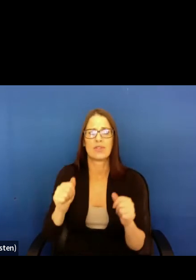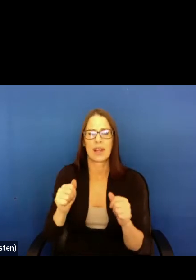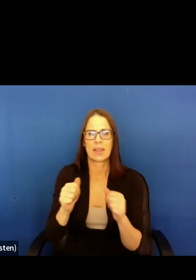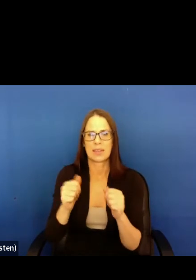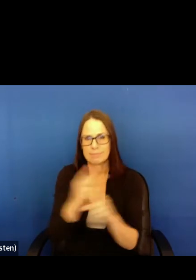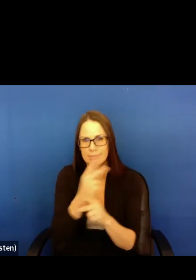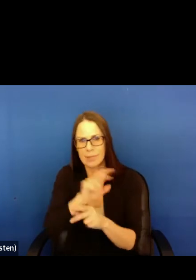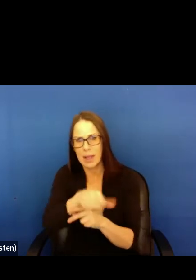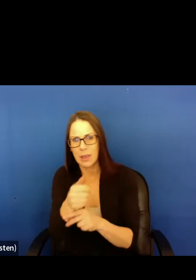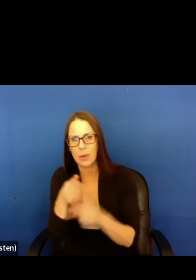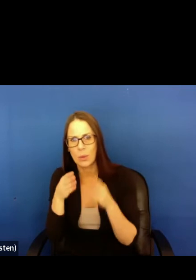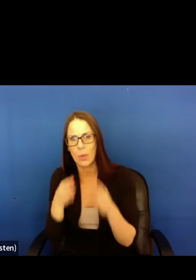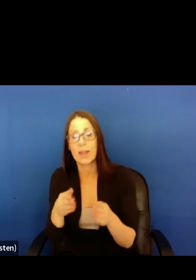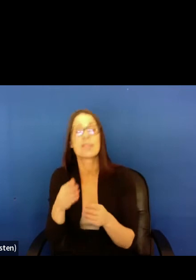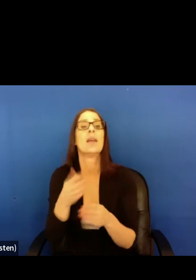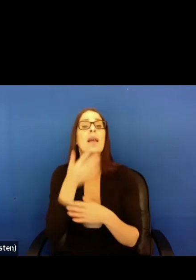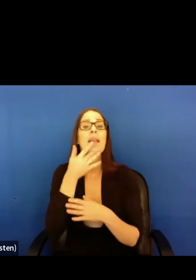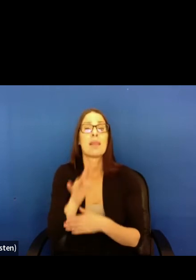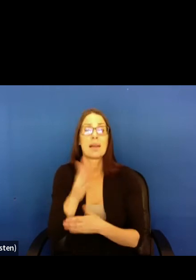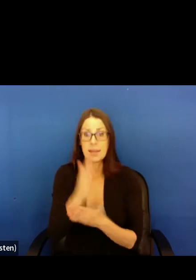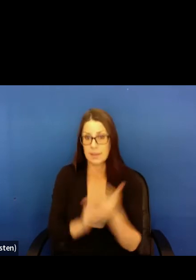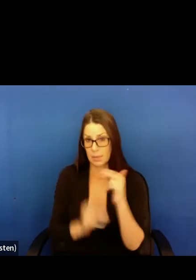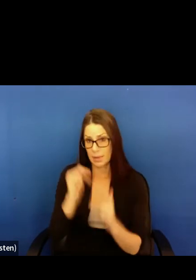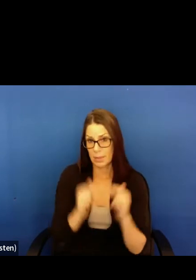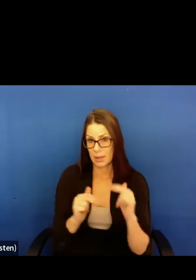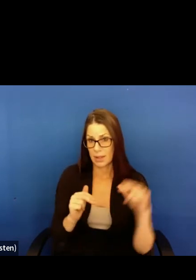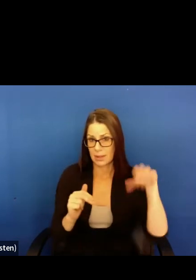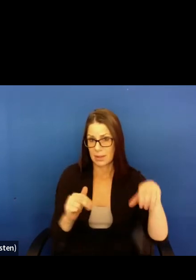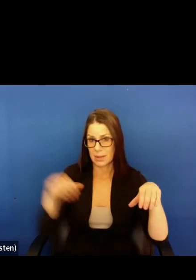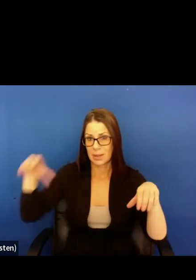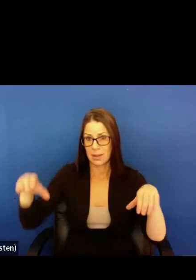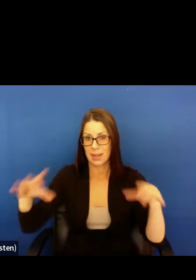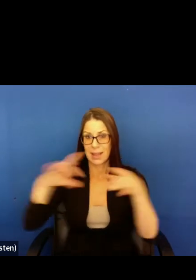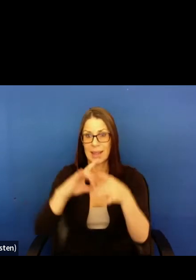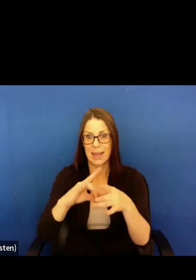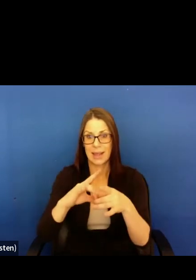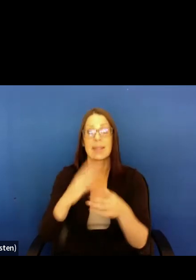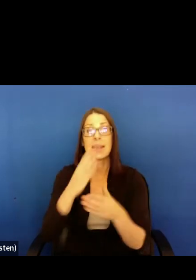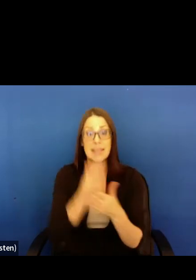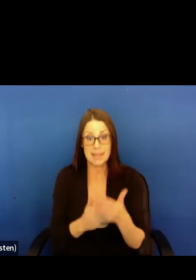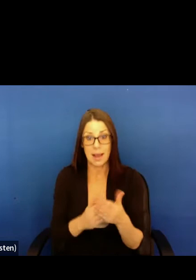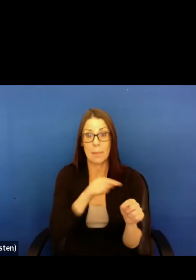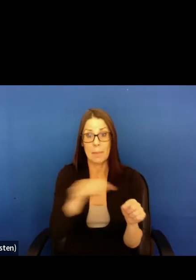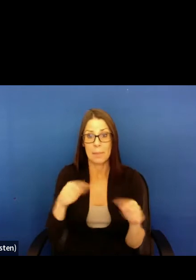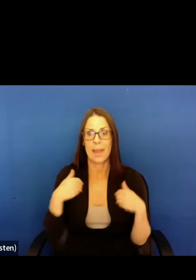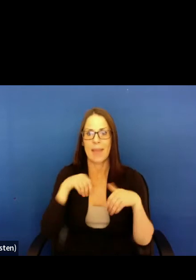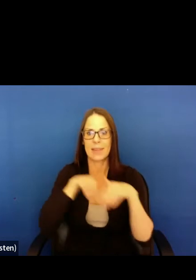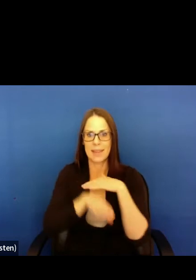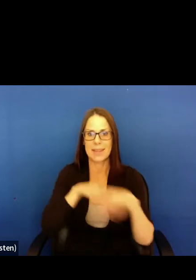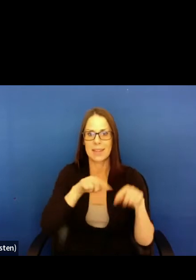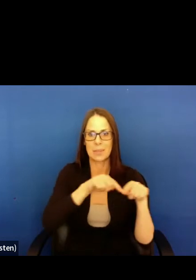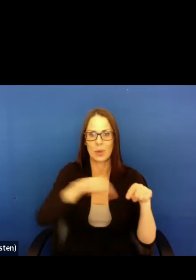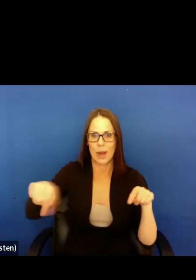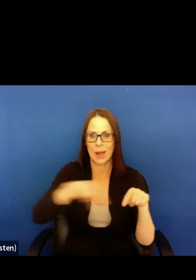so I think from my perspective, there is an accessible route, but it is not the same route as everyone should be taking. And I think